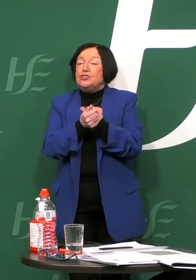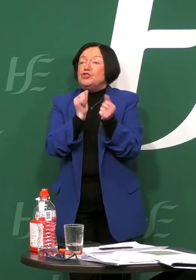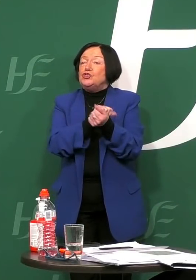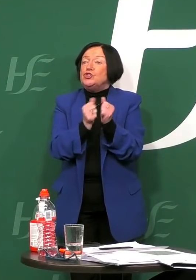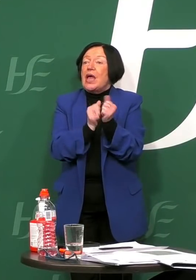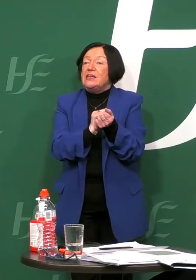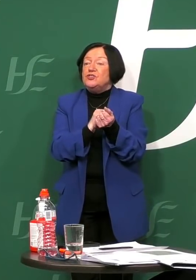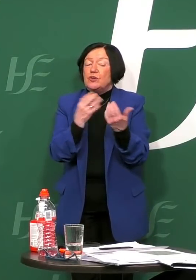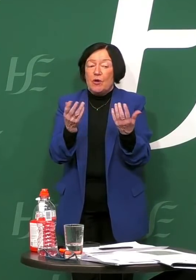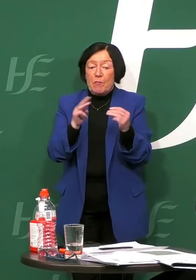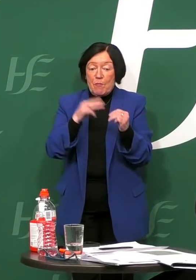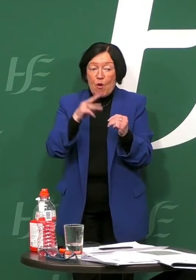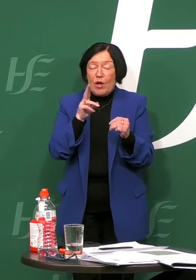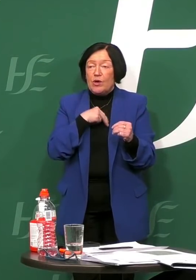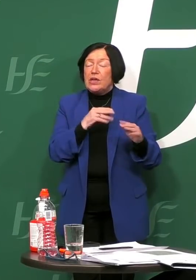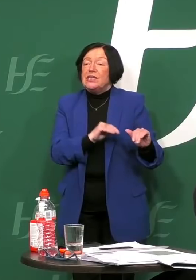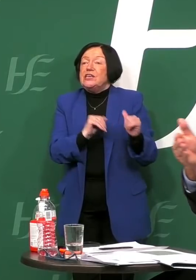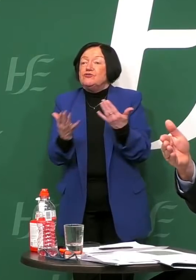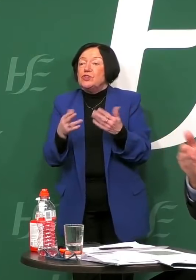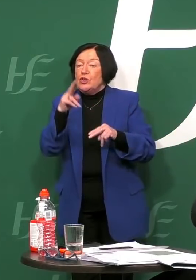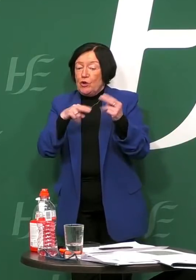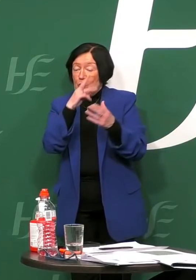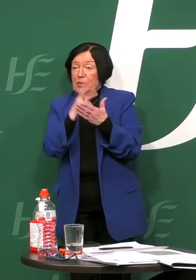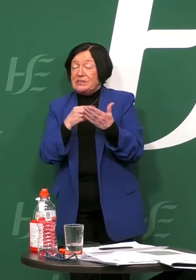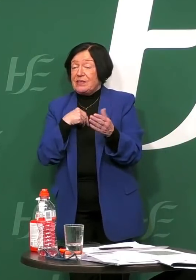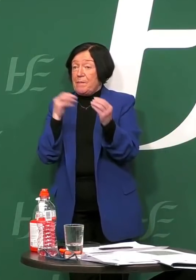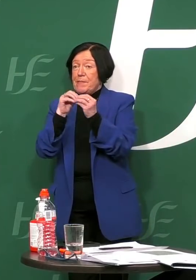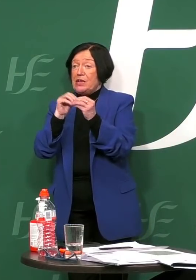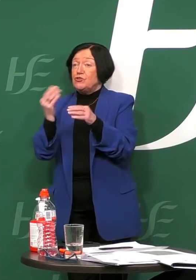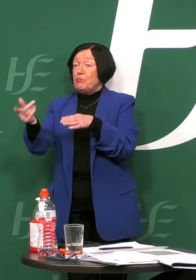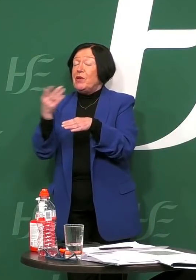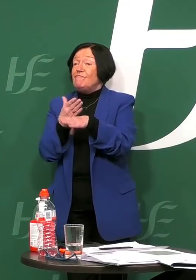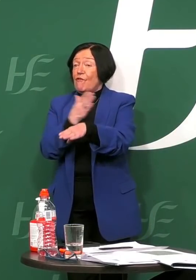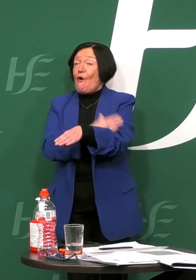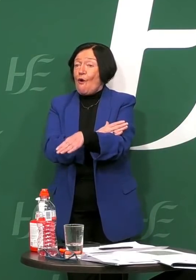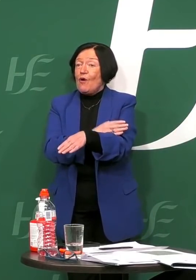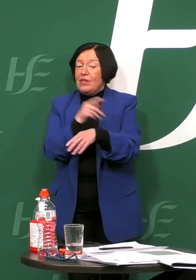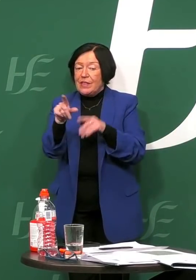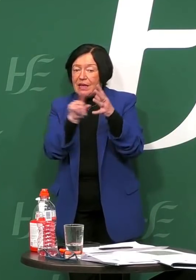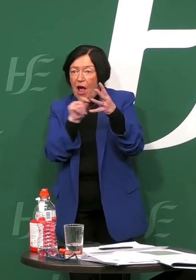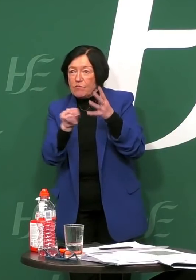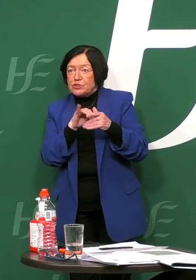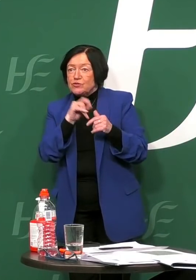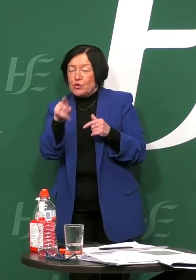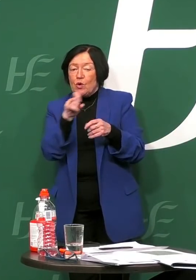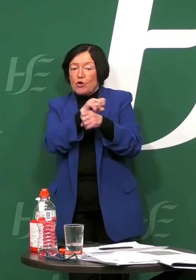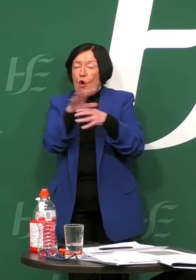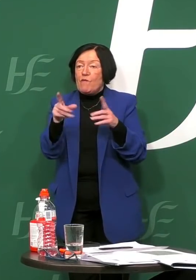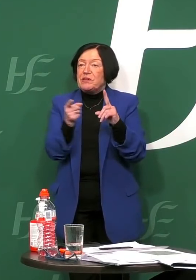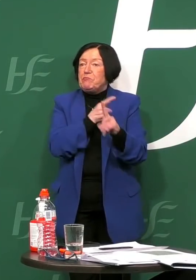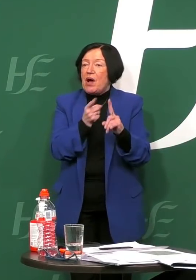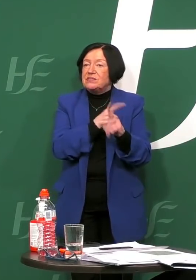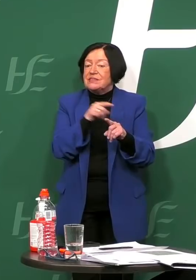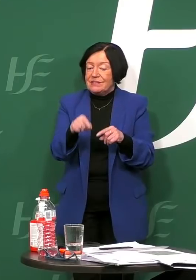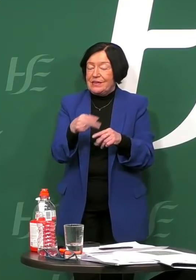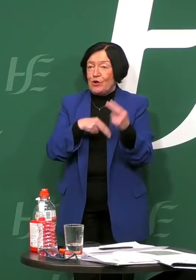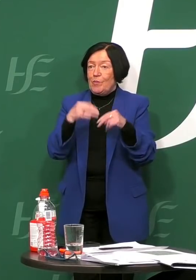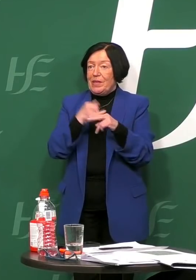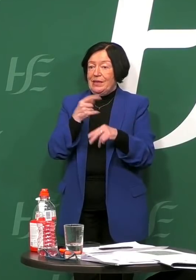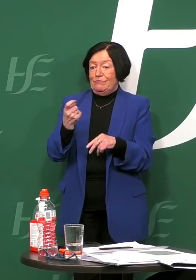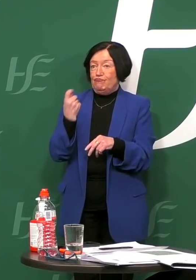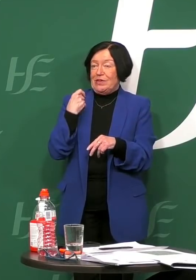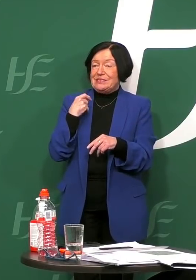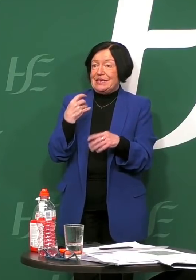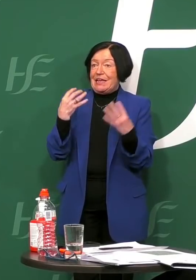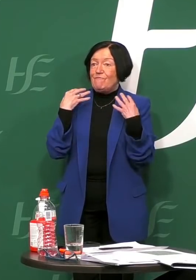changes, if anything, all we've been doing is introducing new pieces I mentioned earlier in relation to the option for those who were COVID positive that came in the recent release that